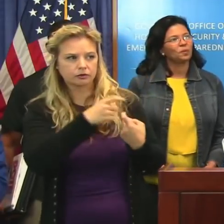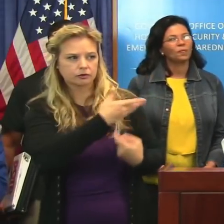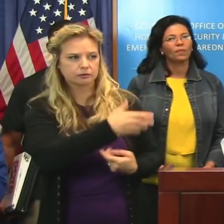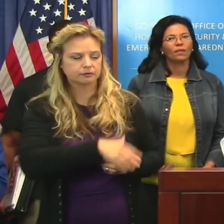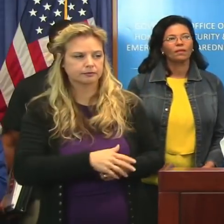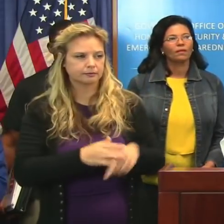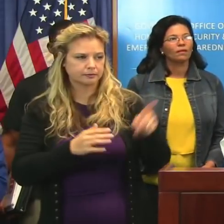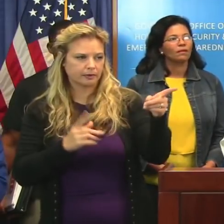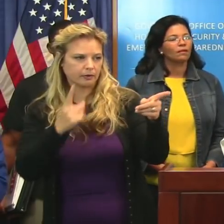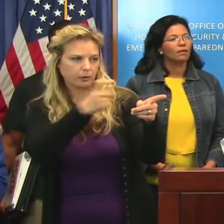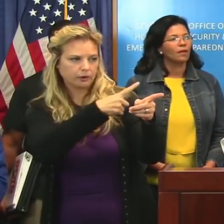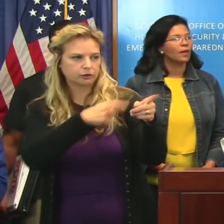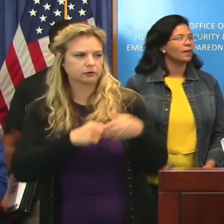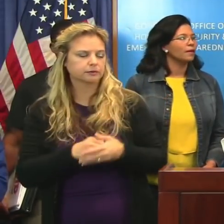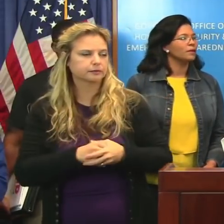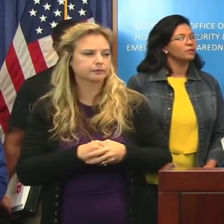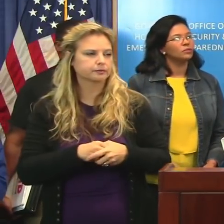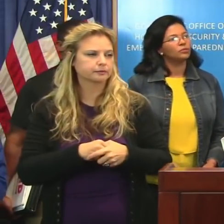Yes, ma'am.